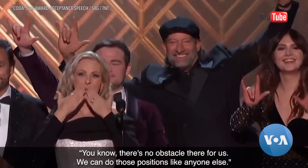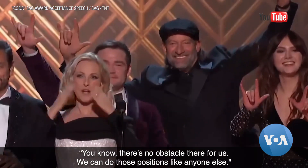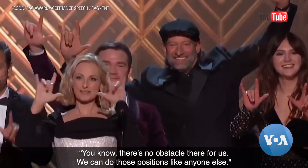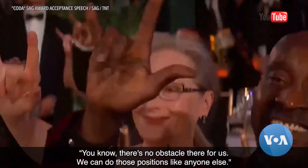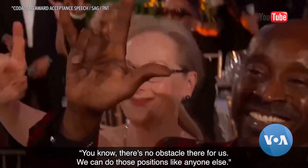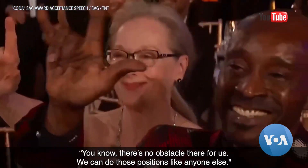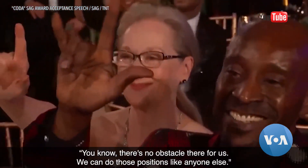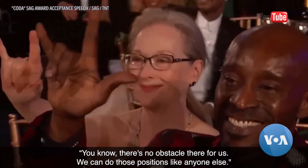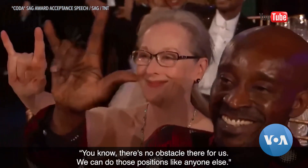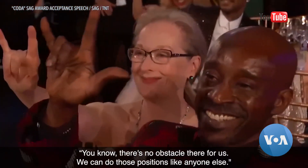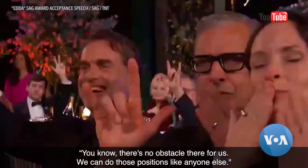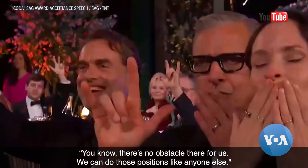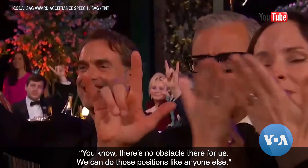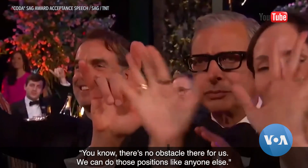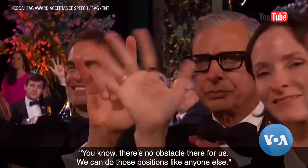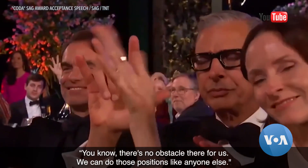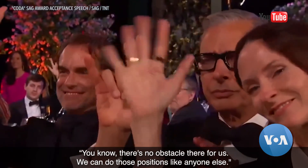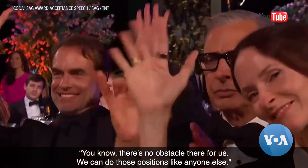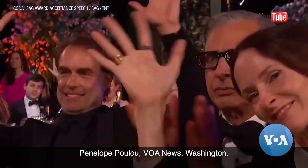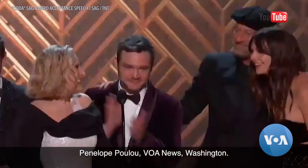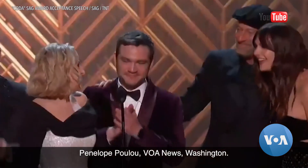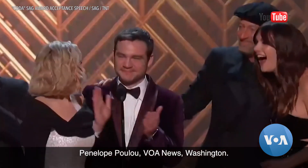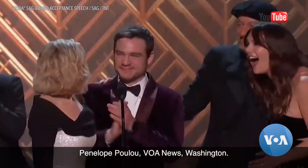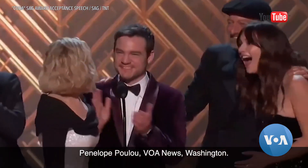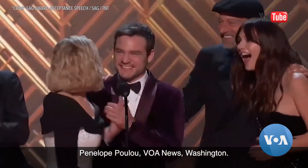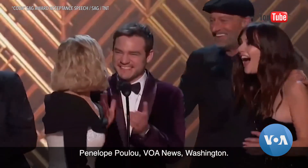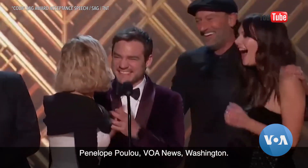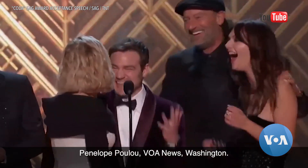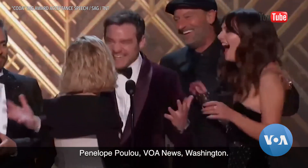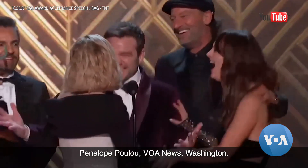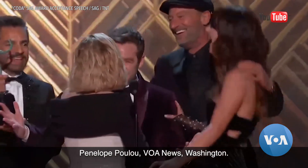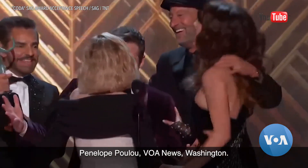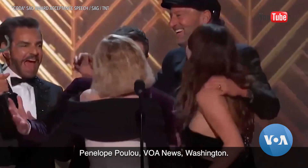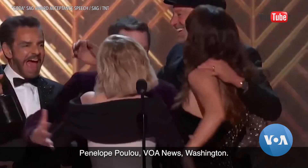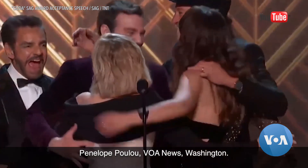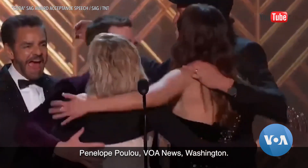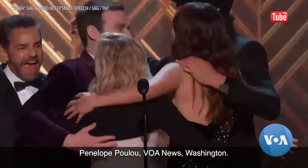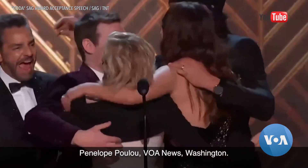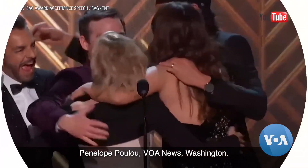us. We can do those positions like anyone else's. Penelope Pulu, VOA News, Washington.